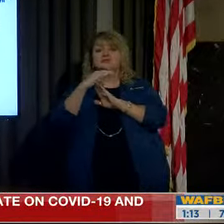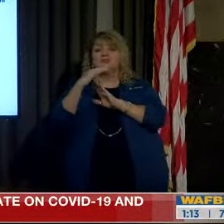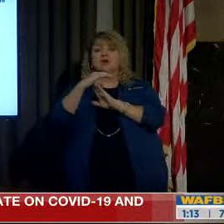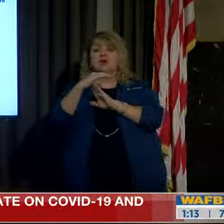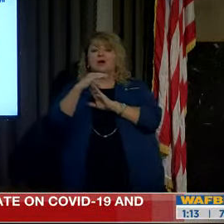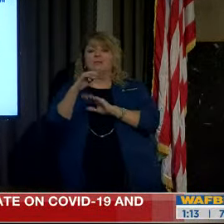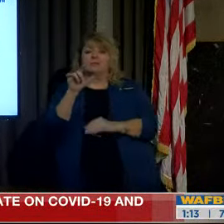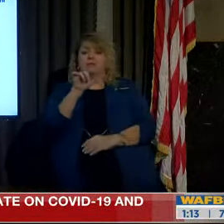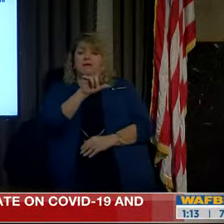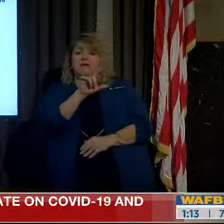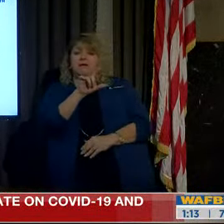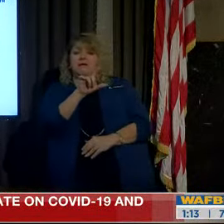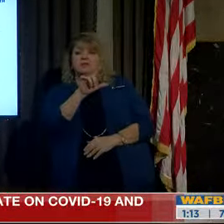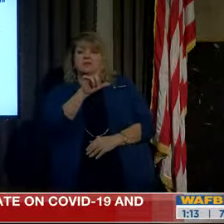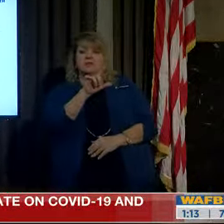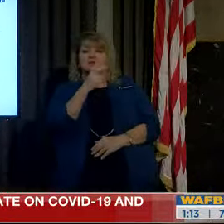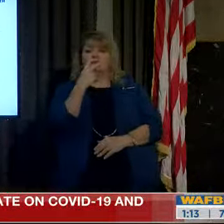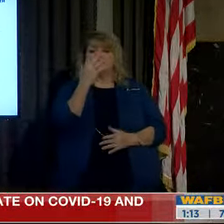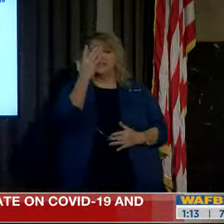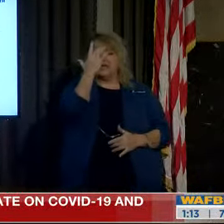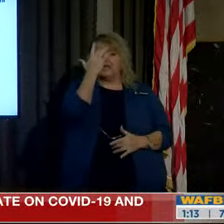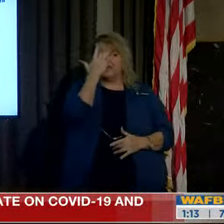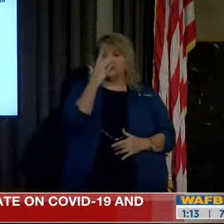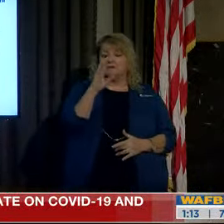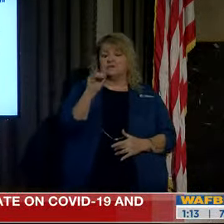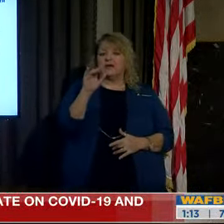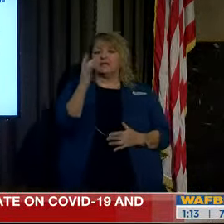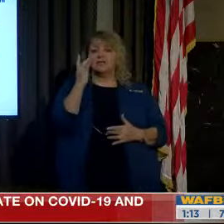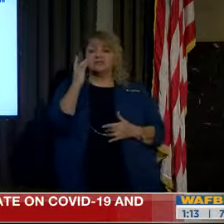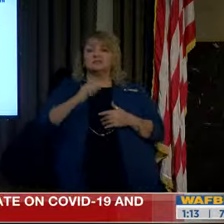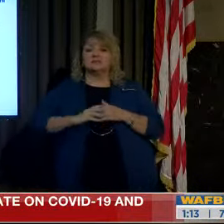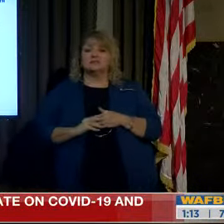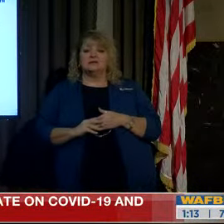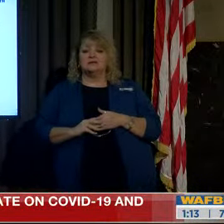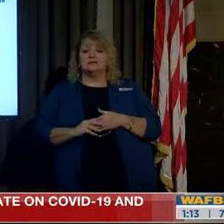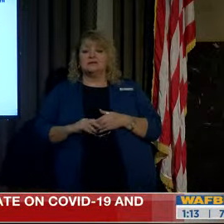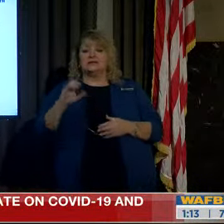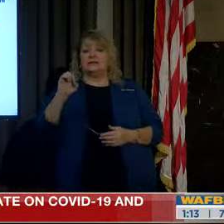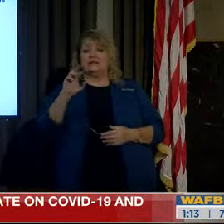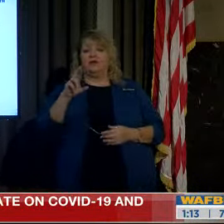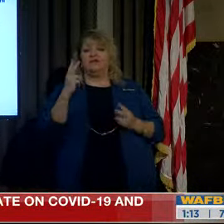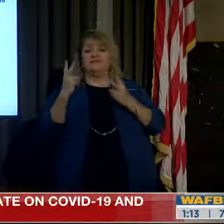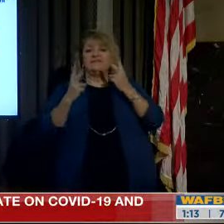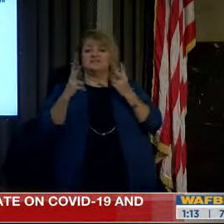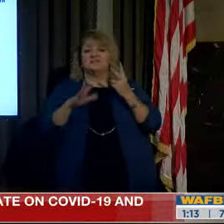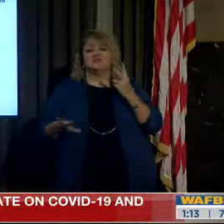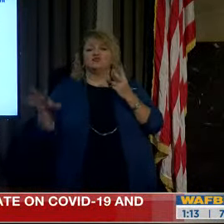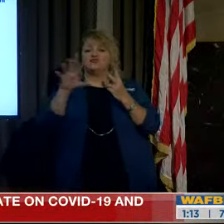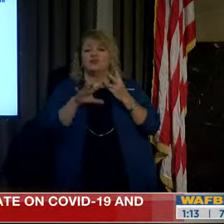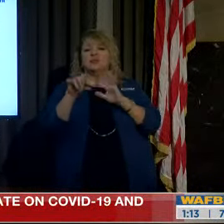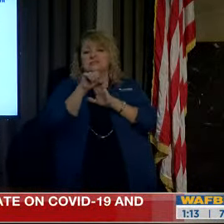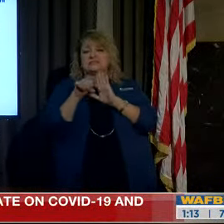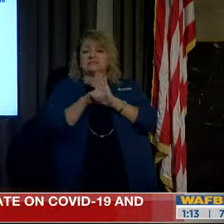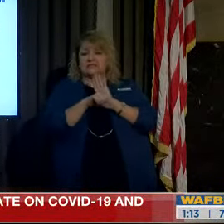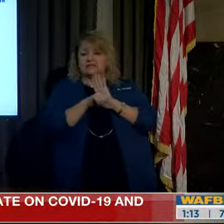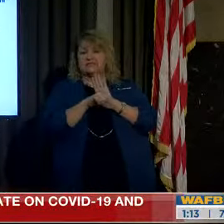left, you'll see COVID-like illness. This is the percent of ER visits across the state that are attributable to